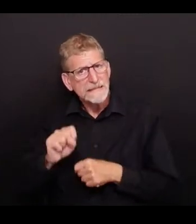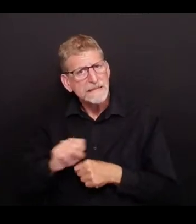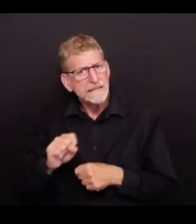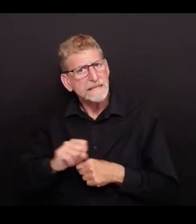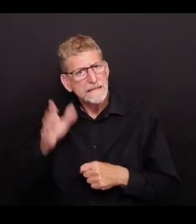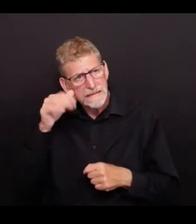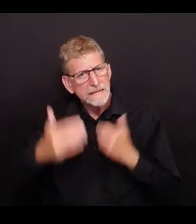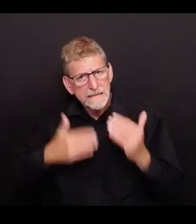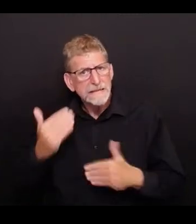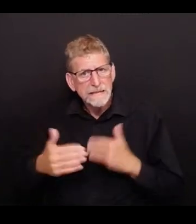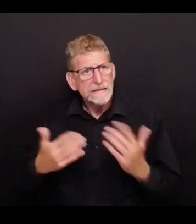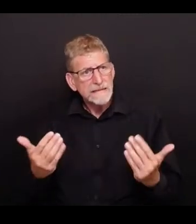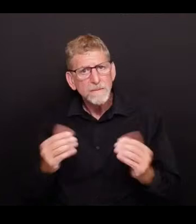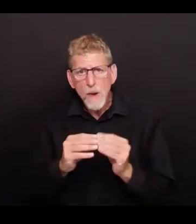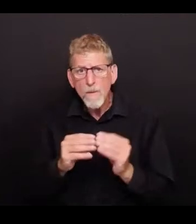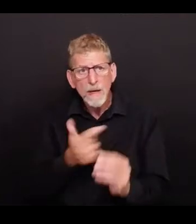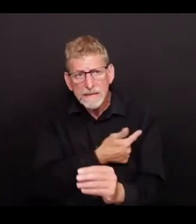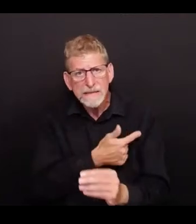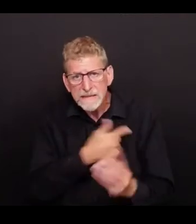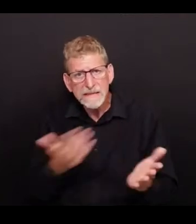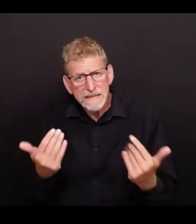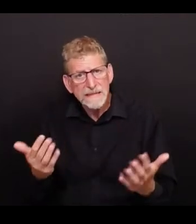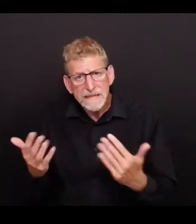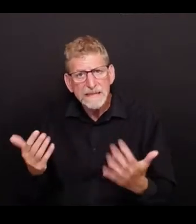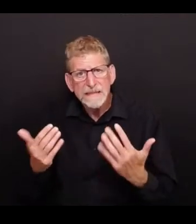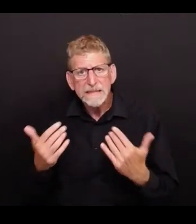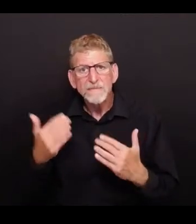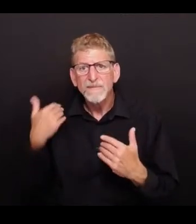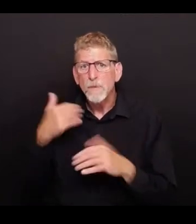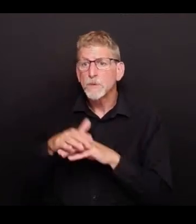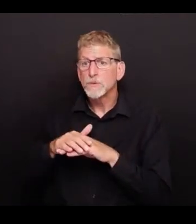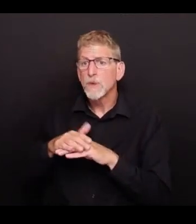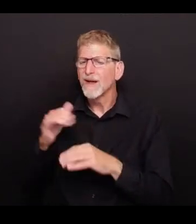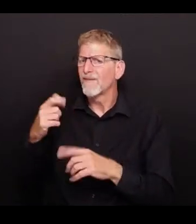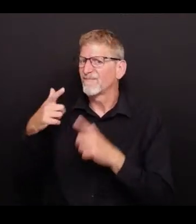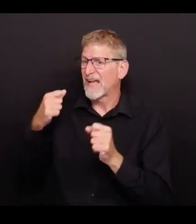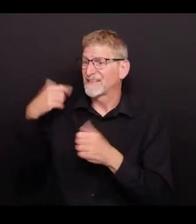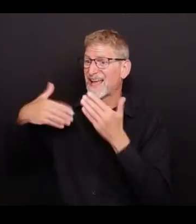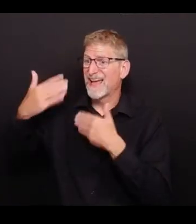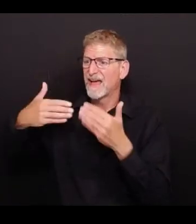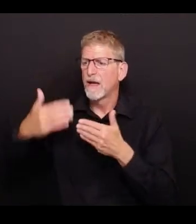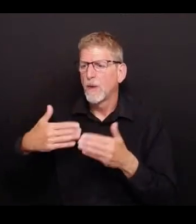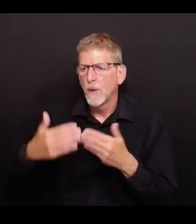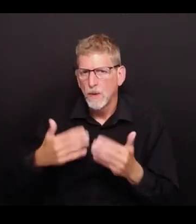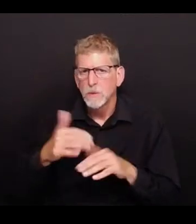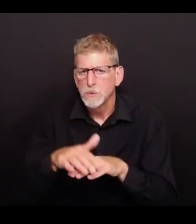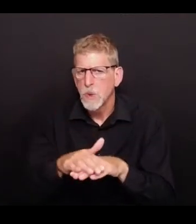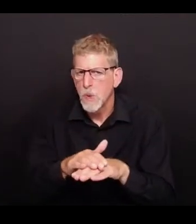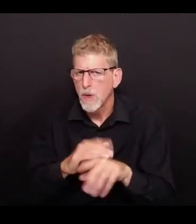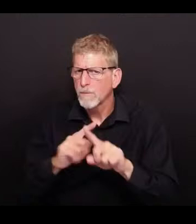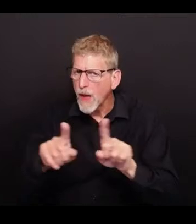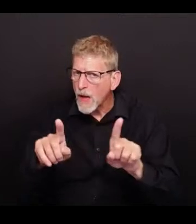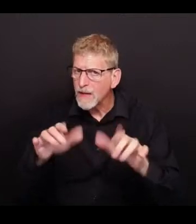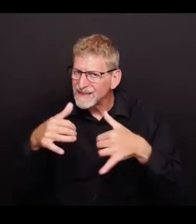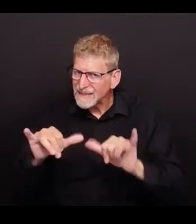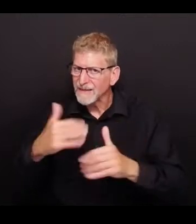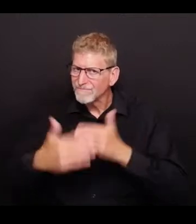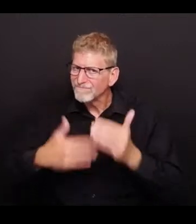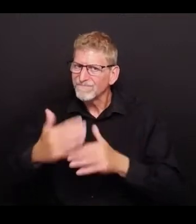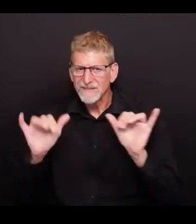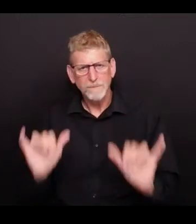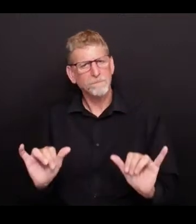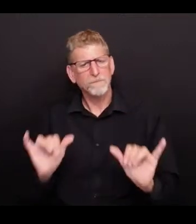moving forward. We're just moving forward at a slower pace than we were before, in part because our